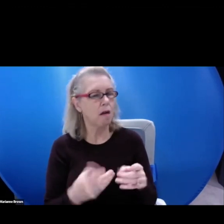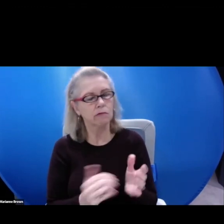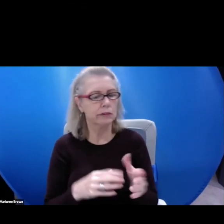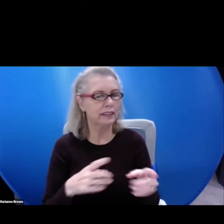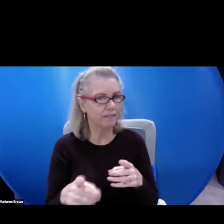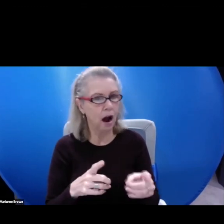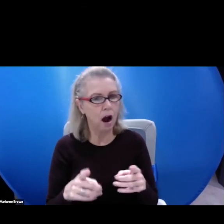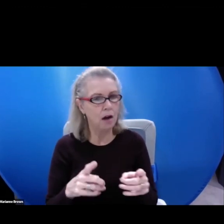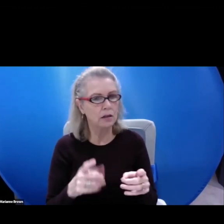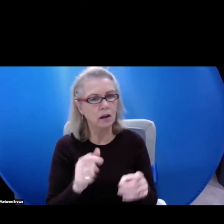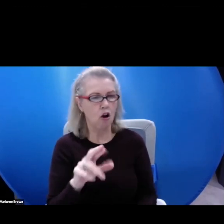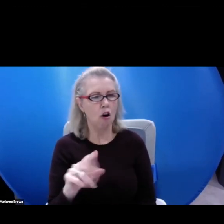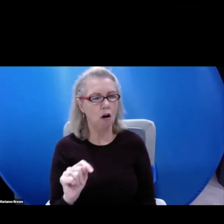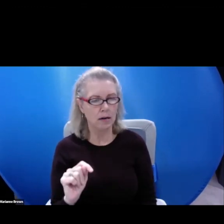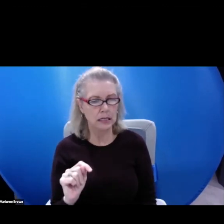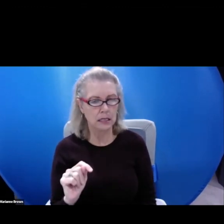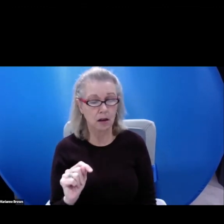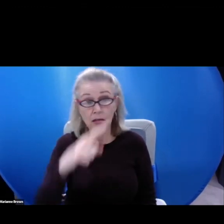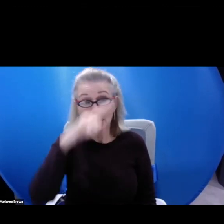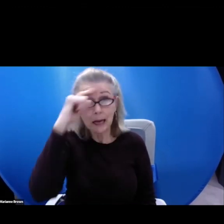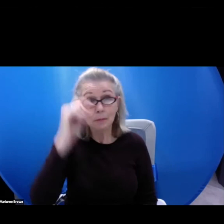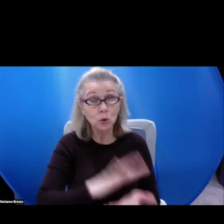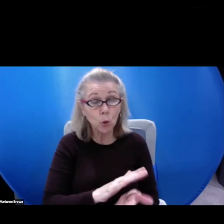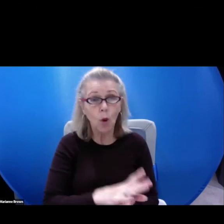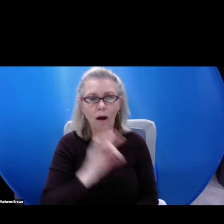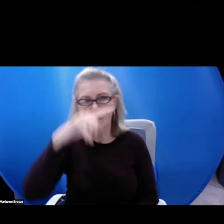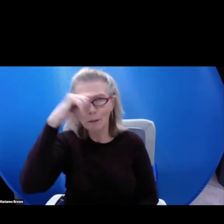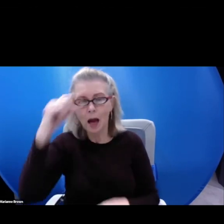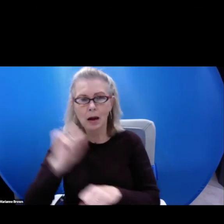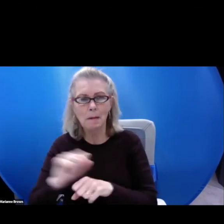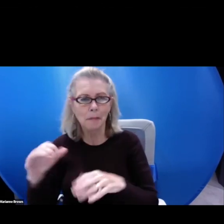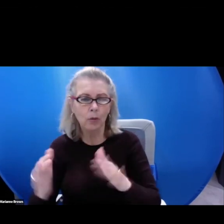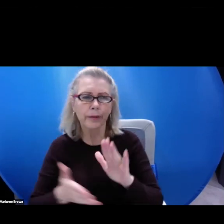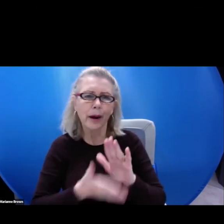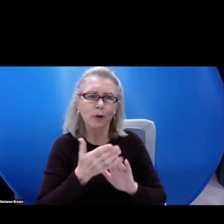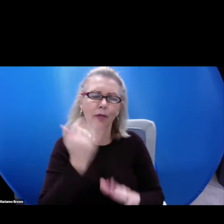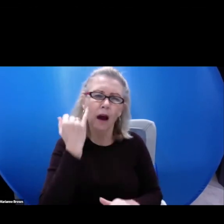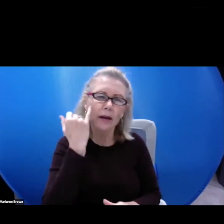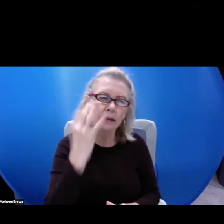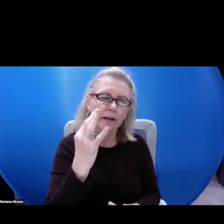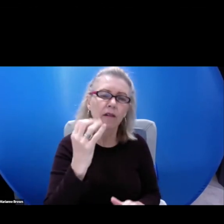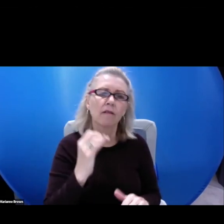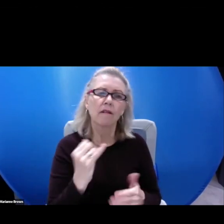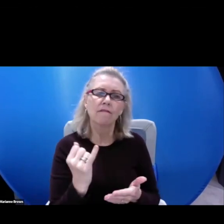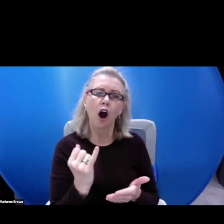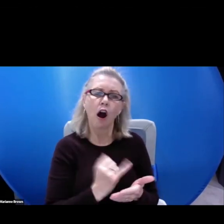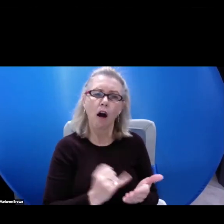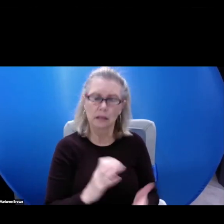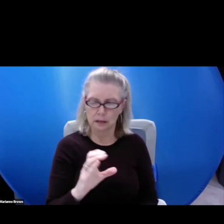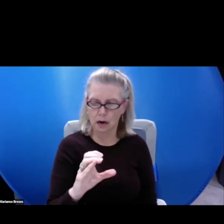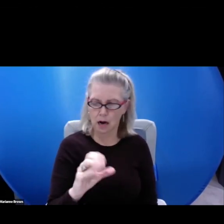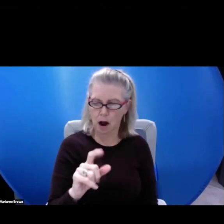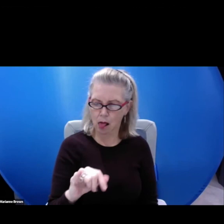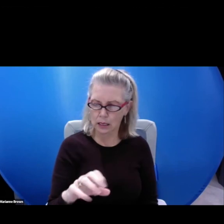The summer schools of Black Mountain upgraded the idea of artist colonies as rural retreats